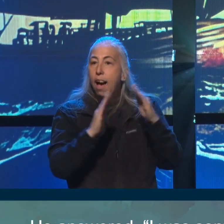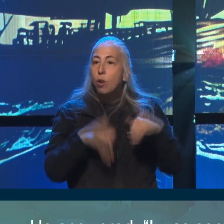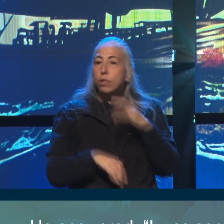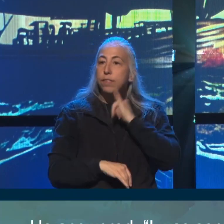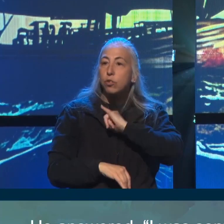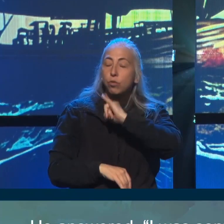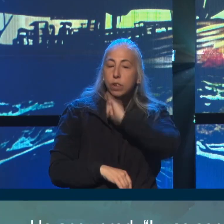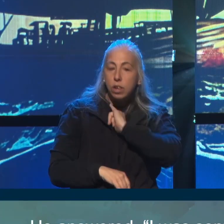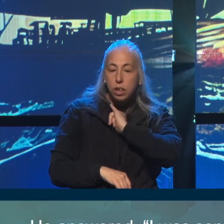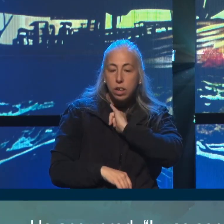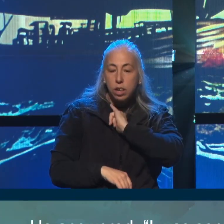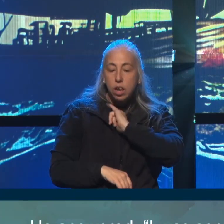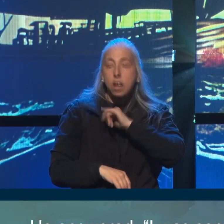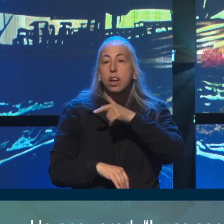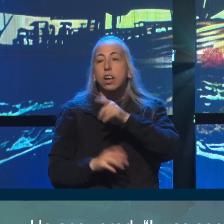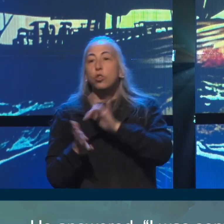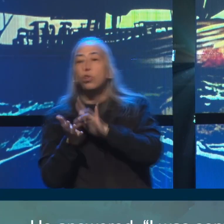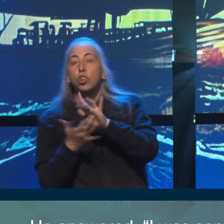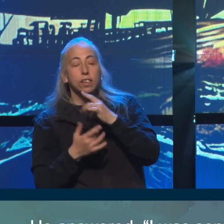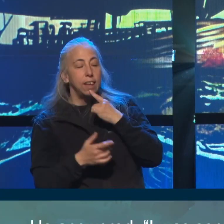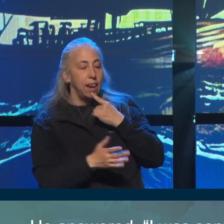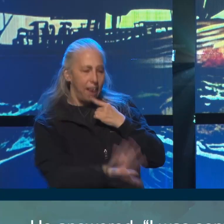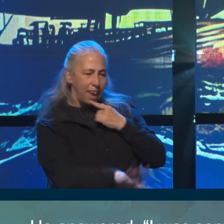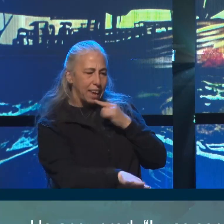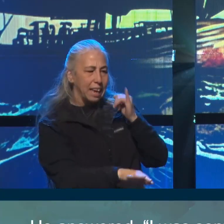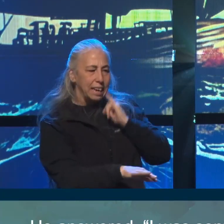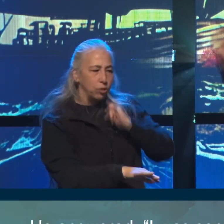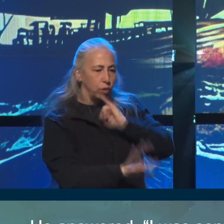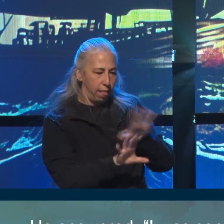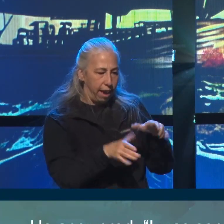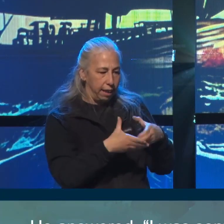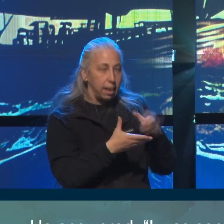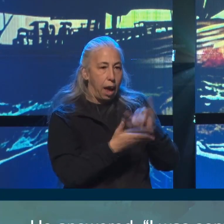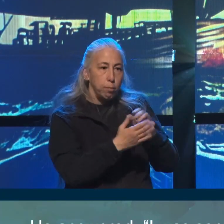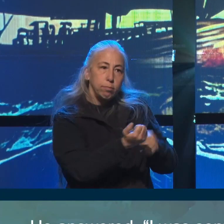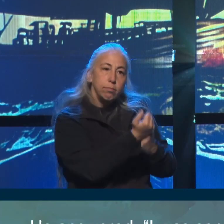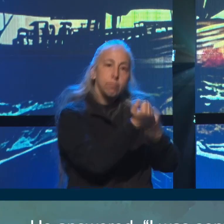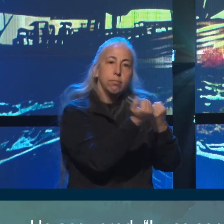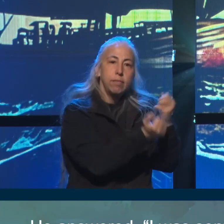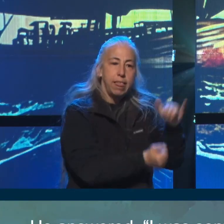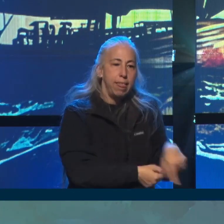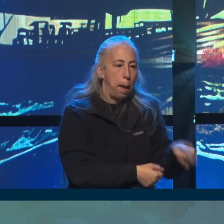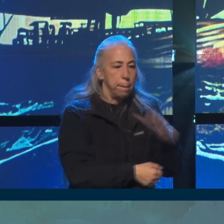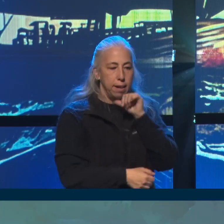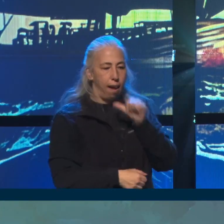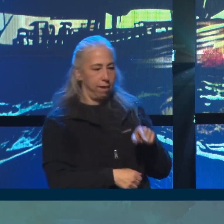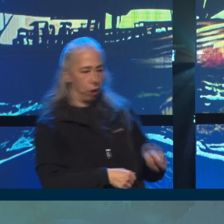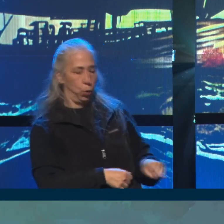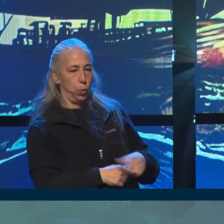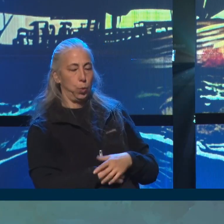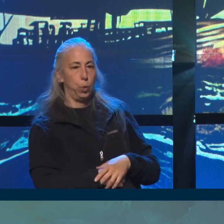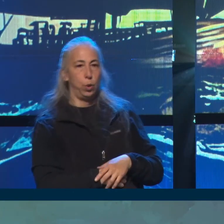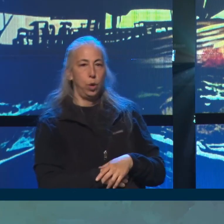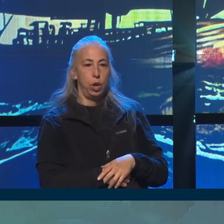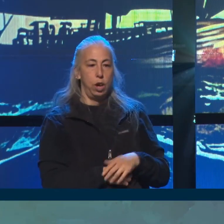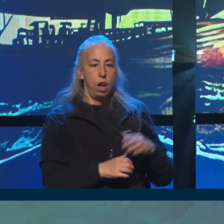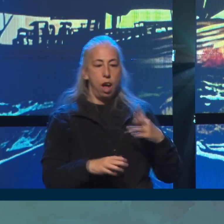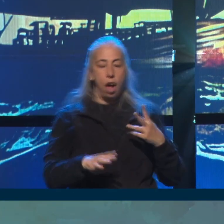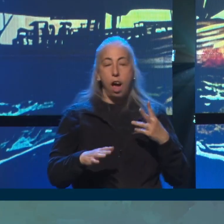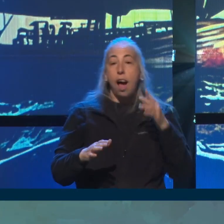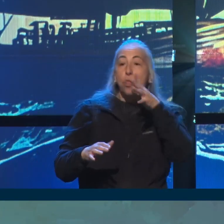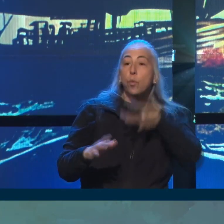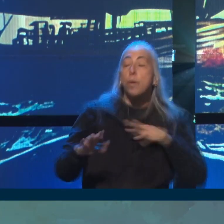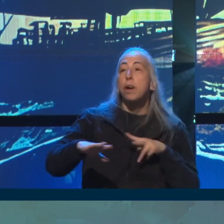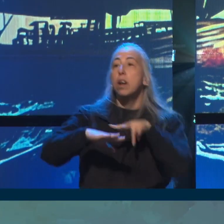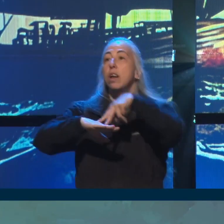is to the Israelites, not to you. And she comes over and she kneels before him and she says, "Lord, help me.